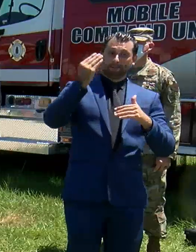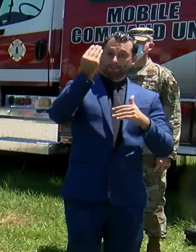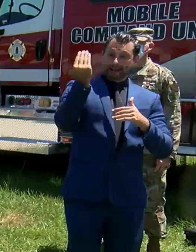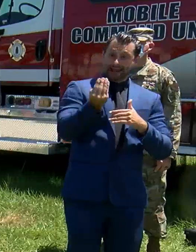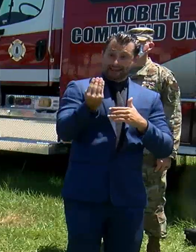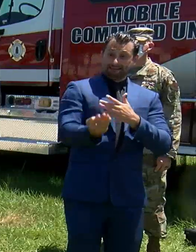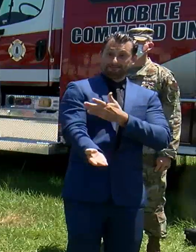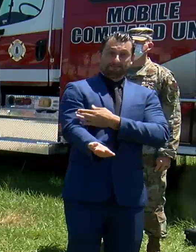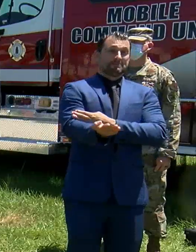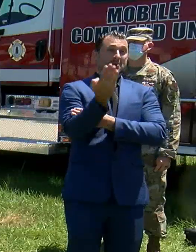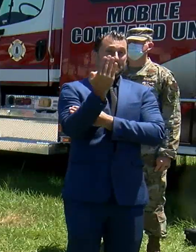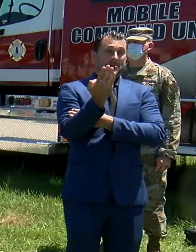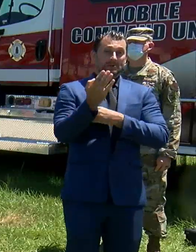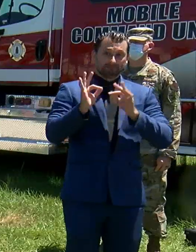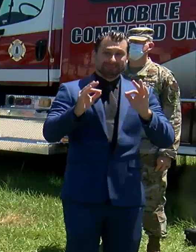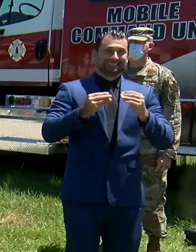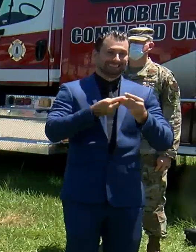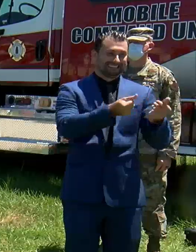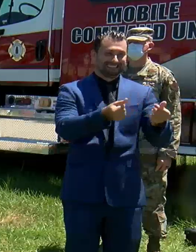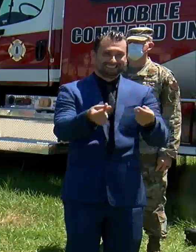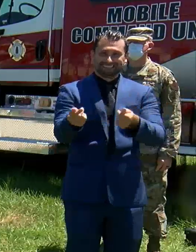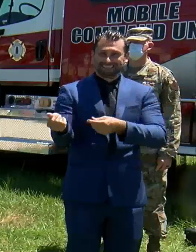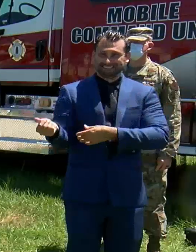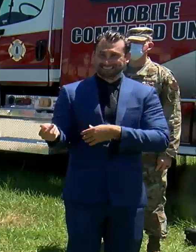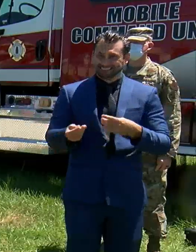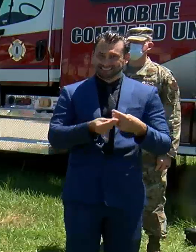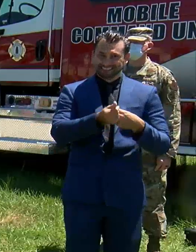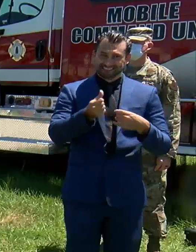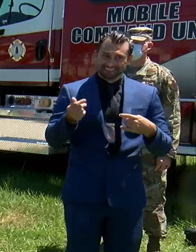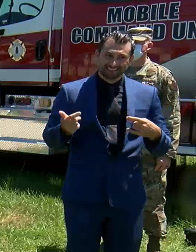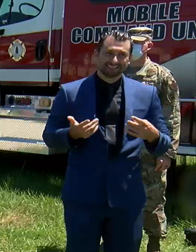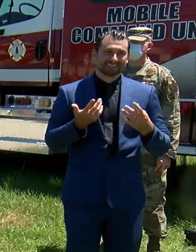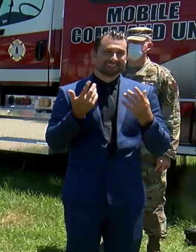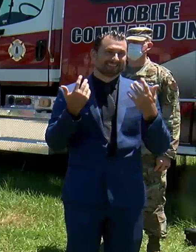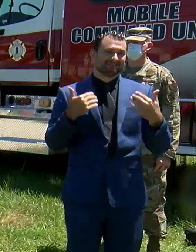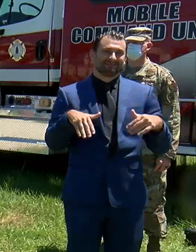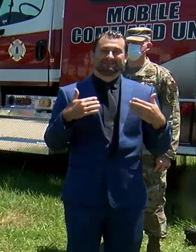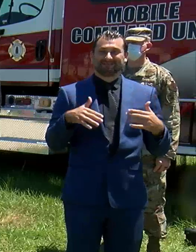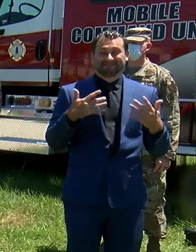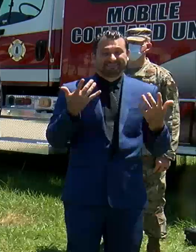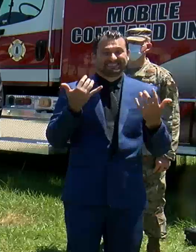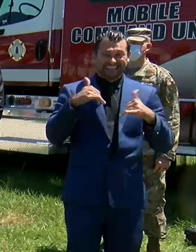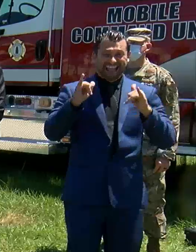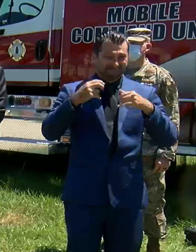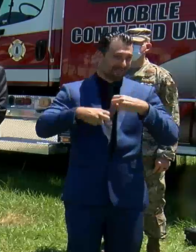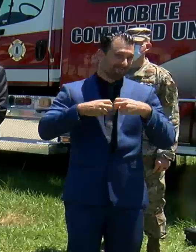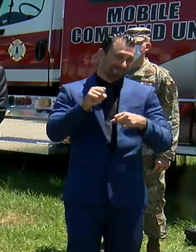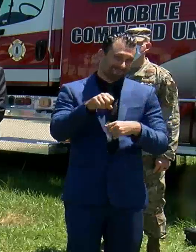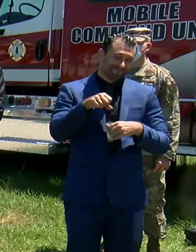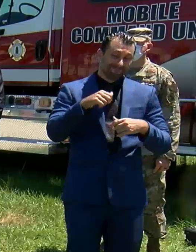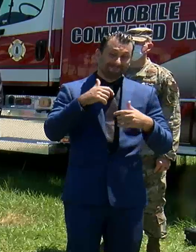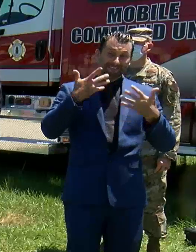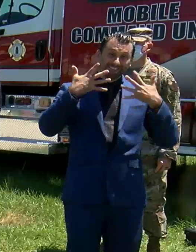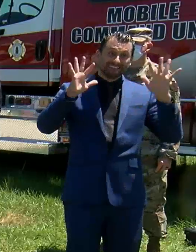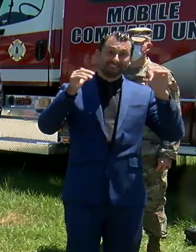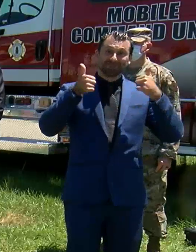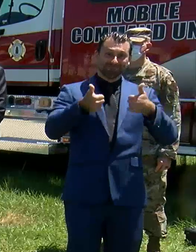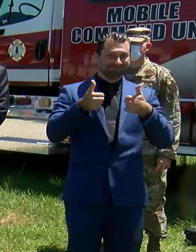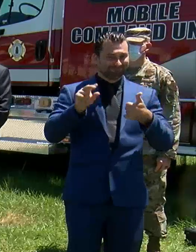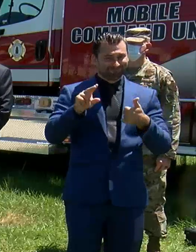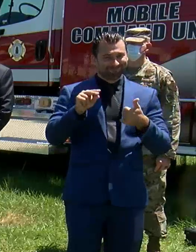It's obviously not done, but compared to where it was 3 or 4 weeks ago, when literally you could pay